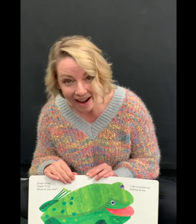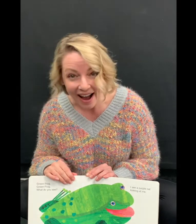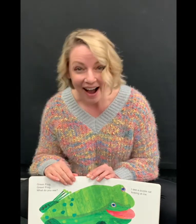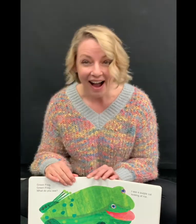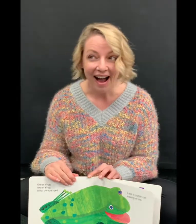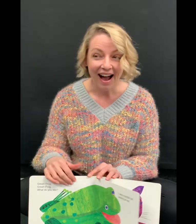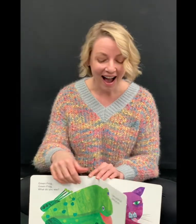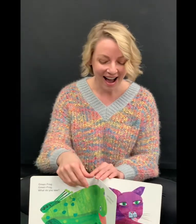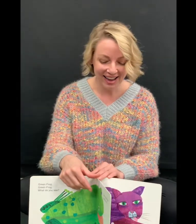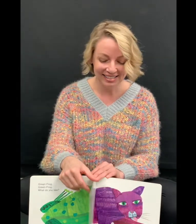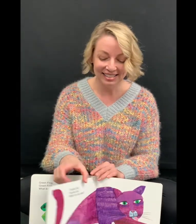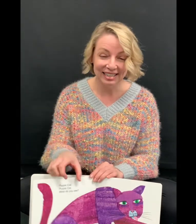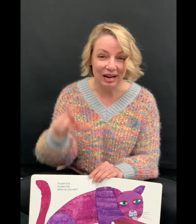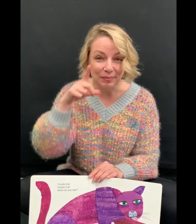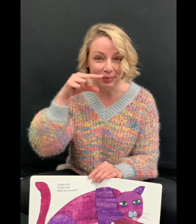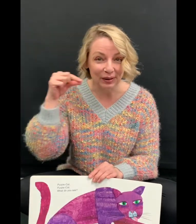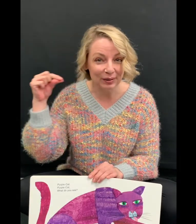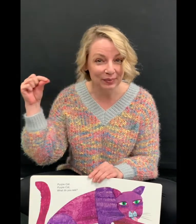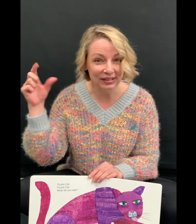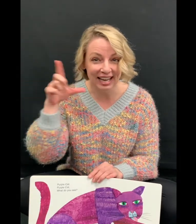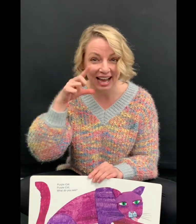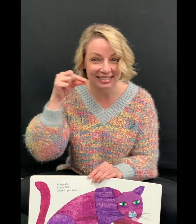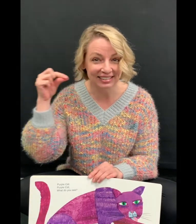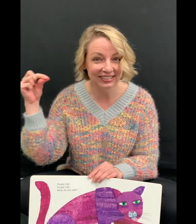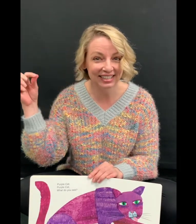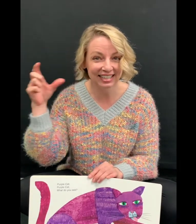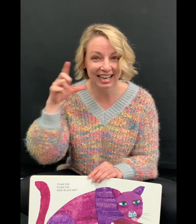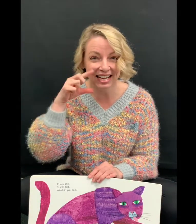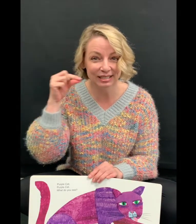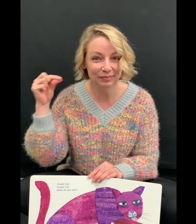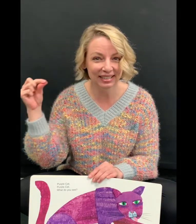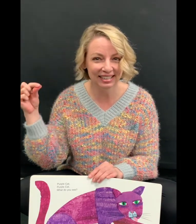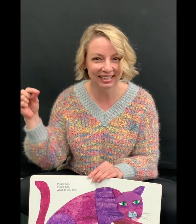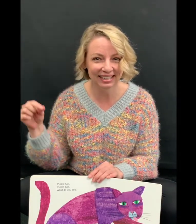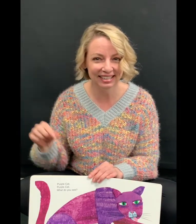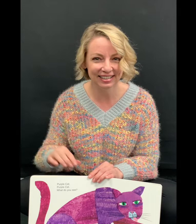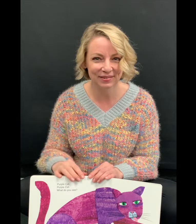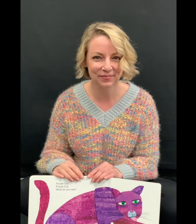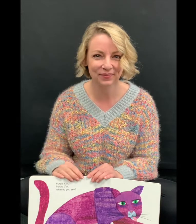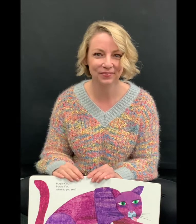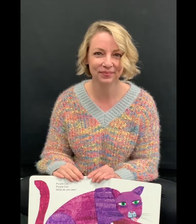Meow. I see a purple cat looking at me. Meow.